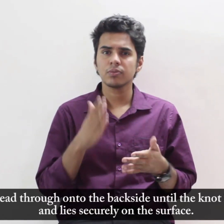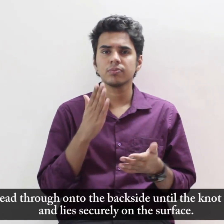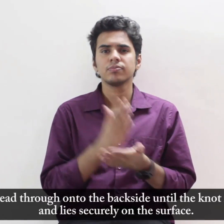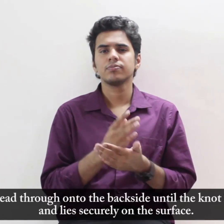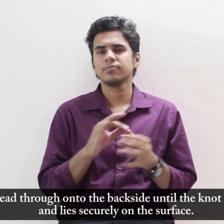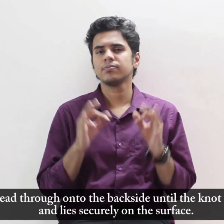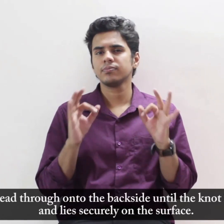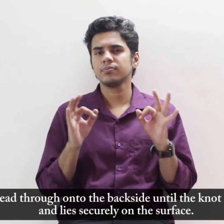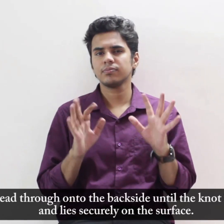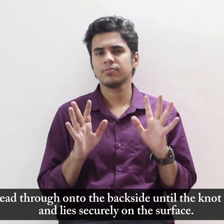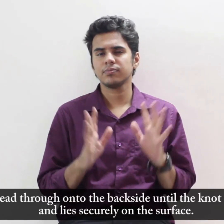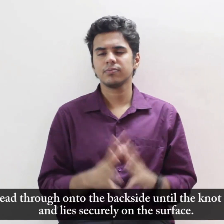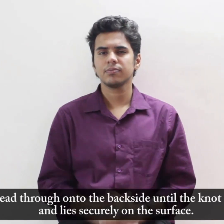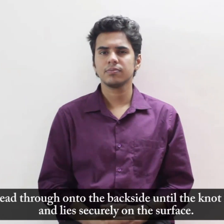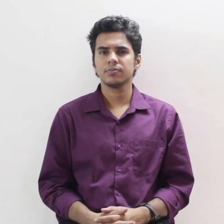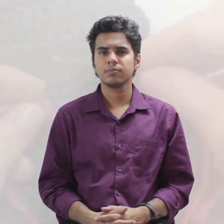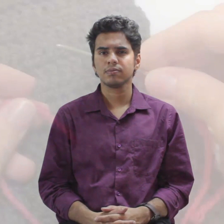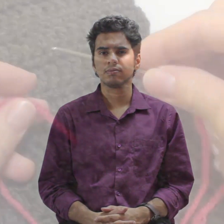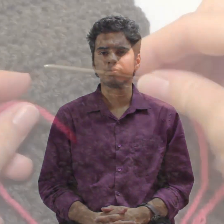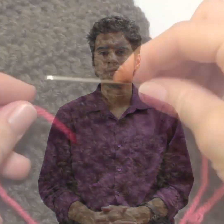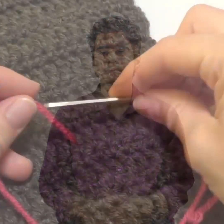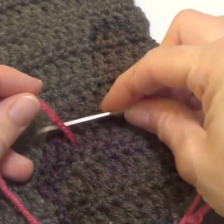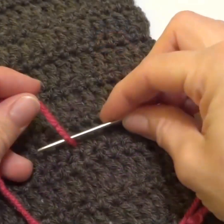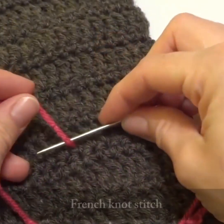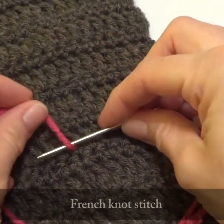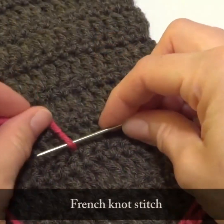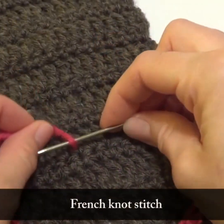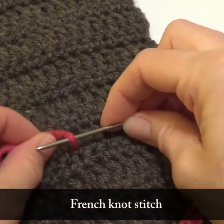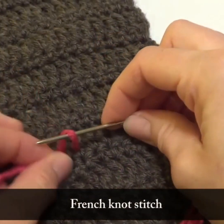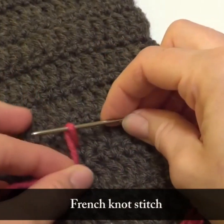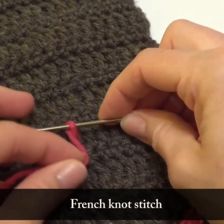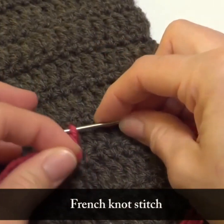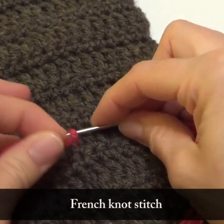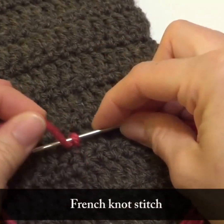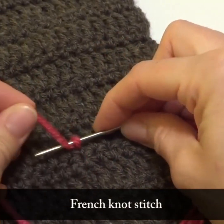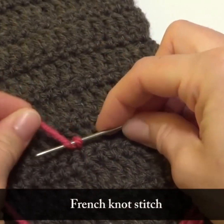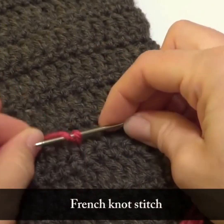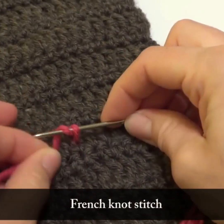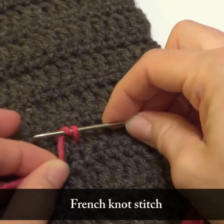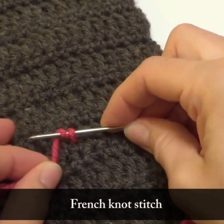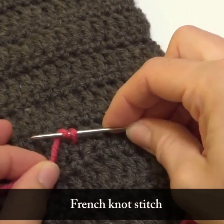surface.